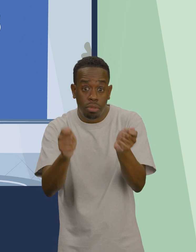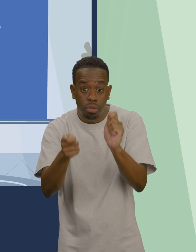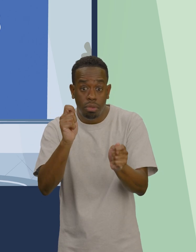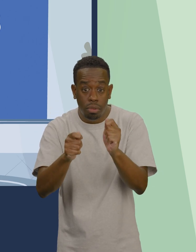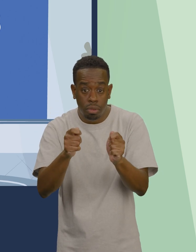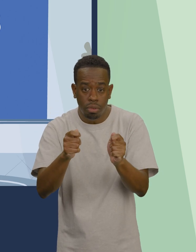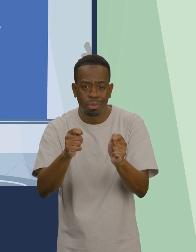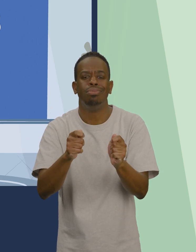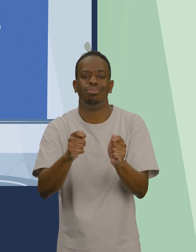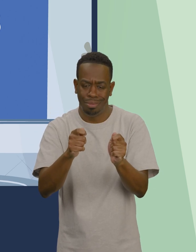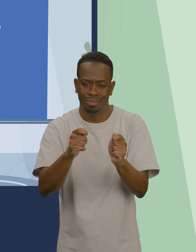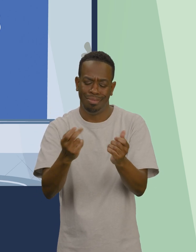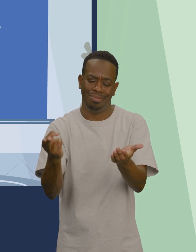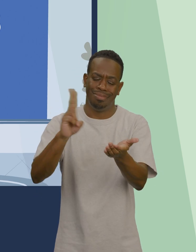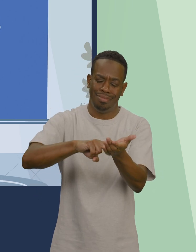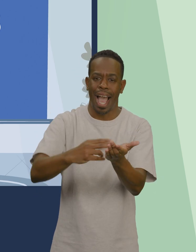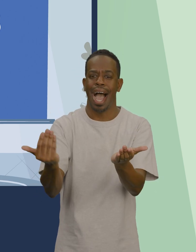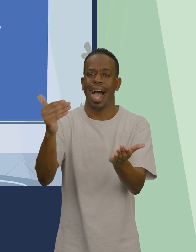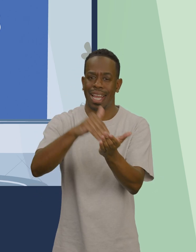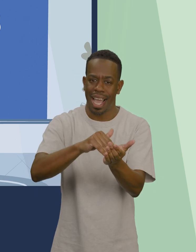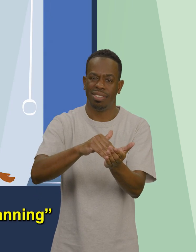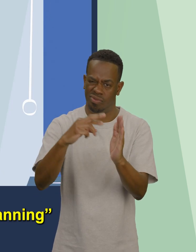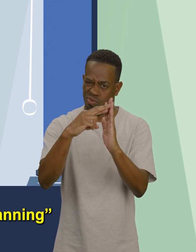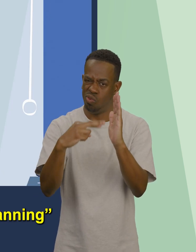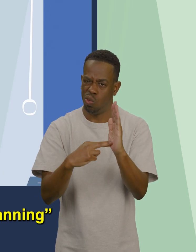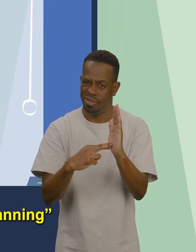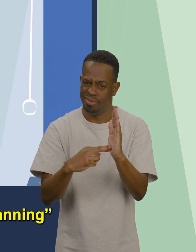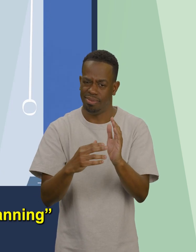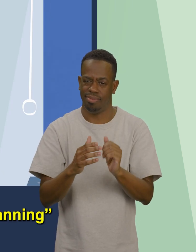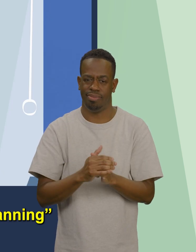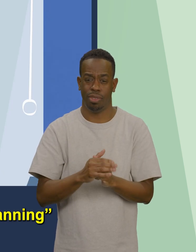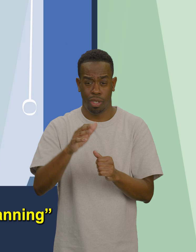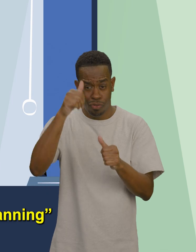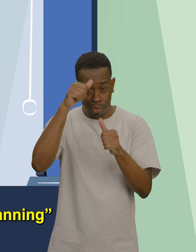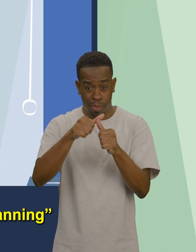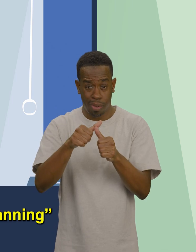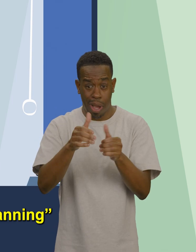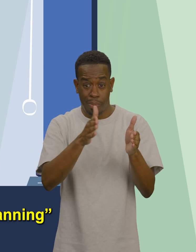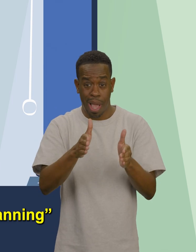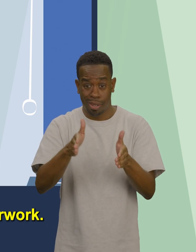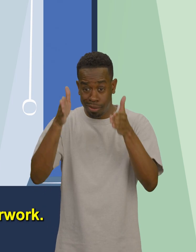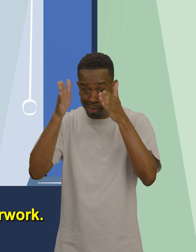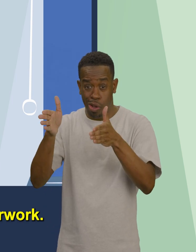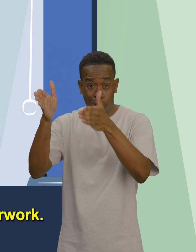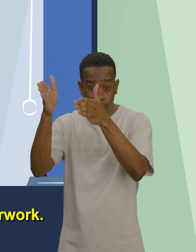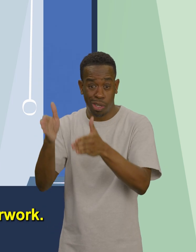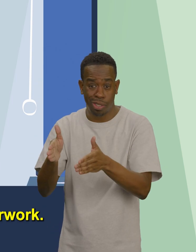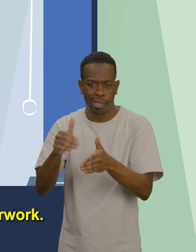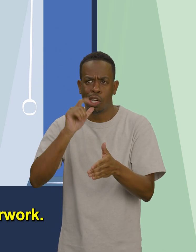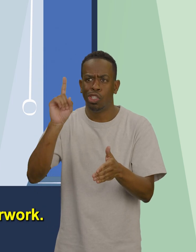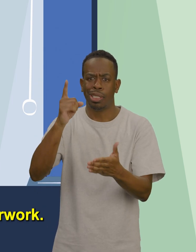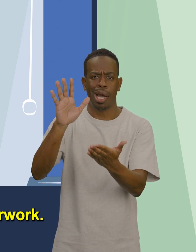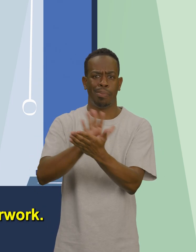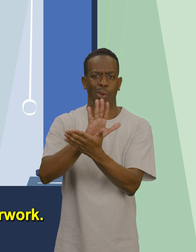changes, everybody needs to re-sign the agreement. Remember, person-centered planning isn't